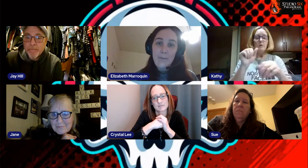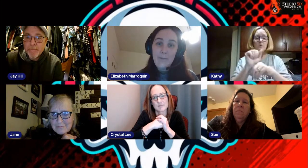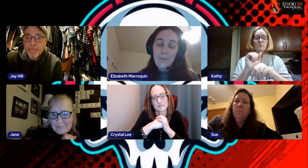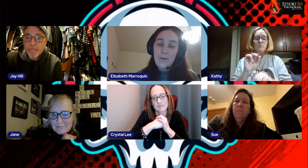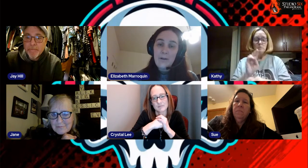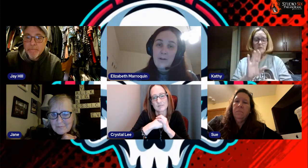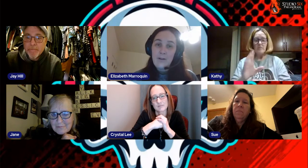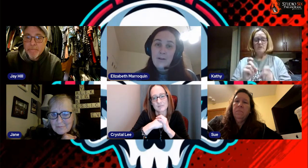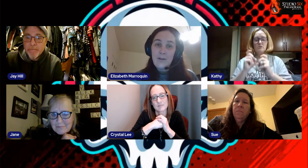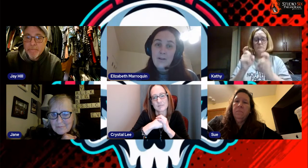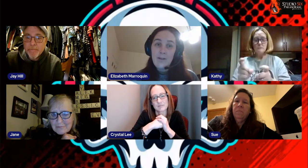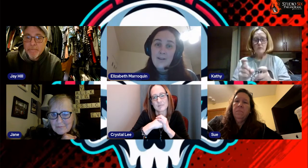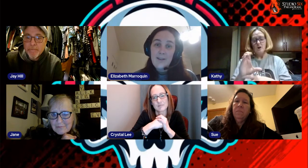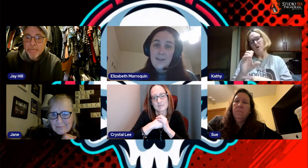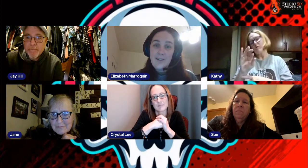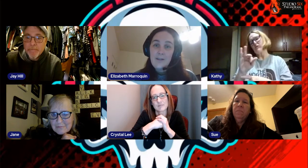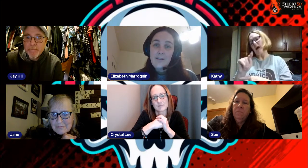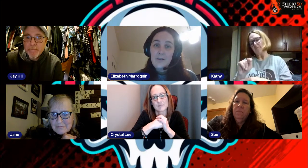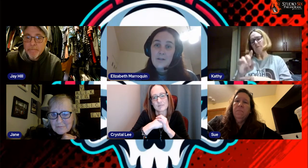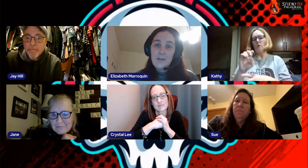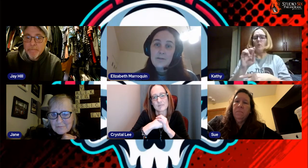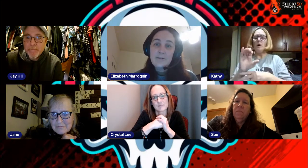them?